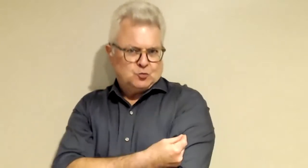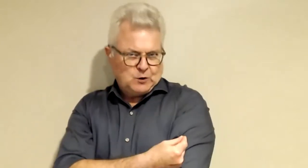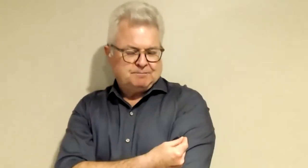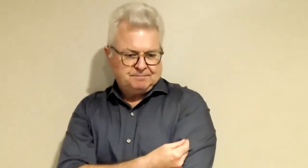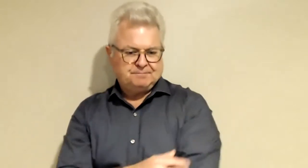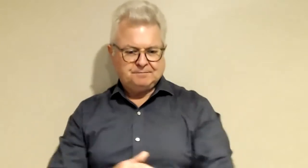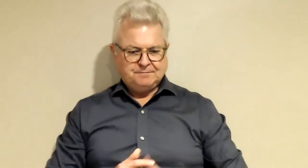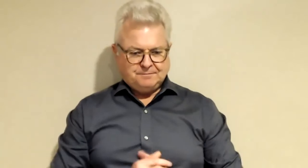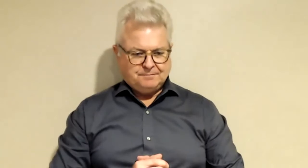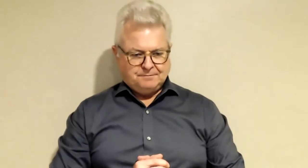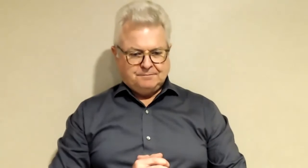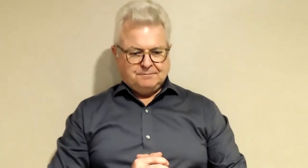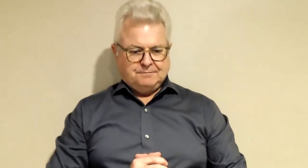your booster shot among that.